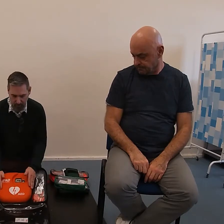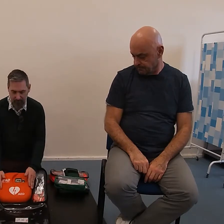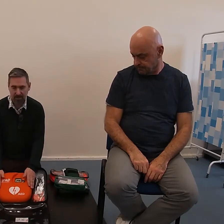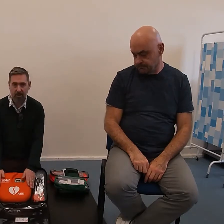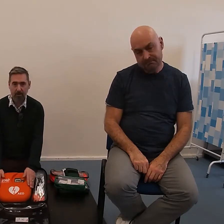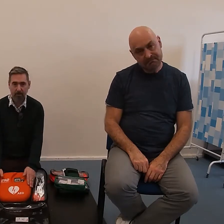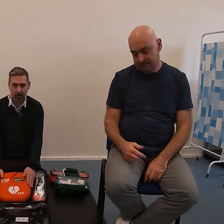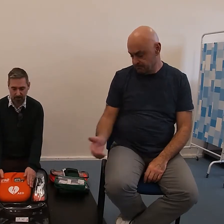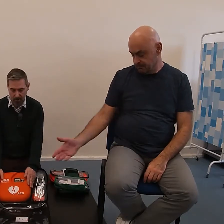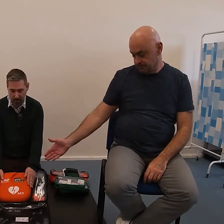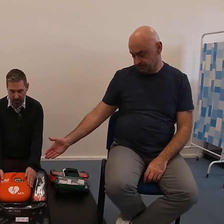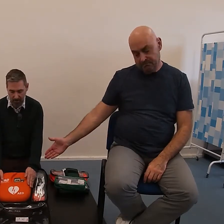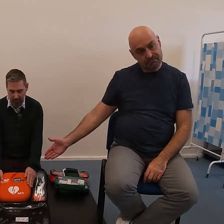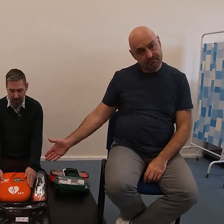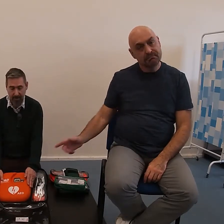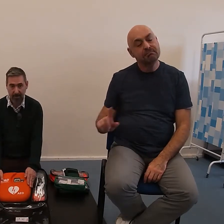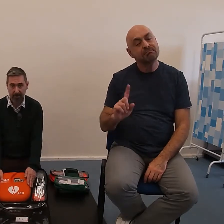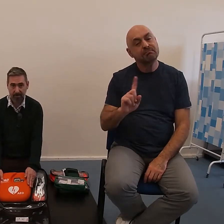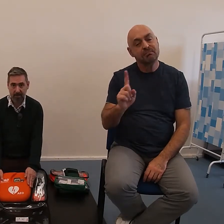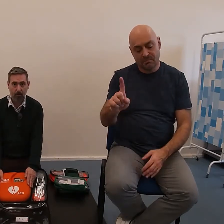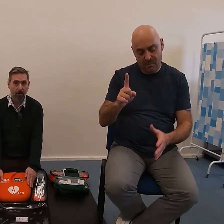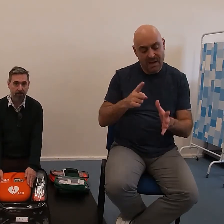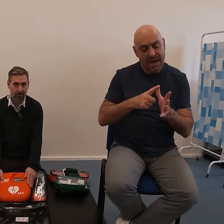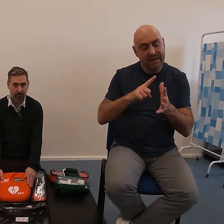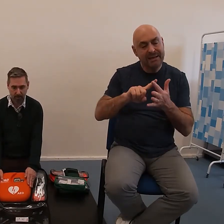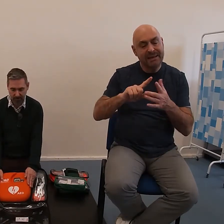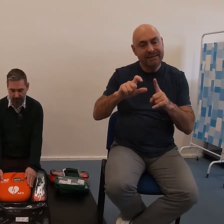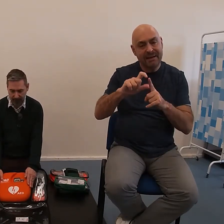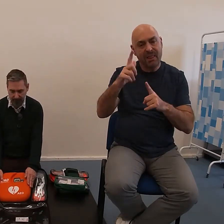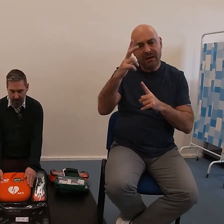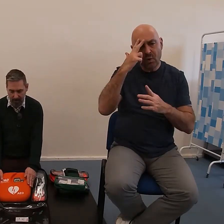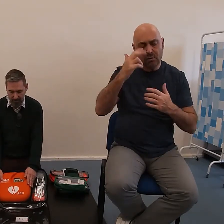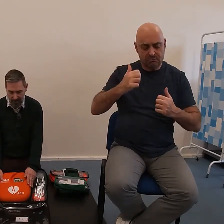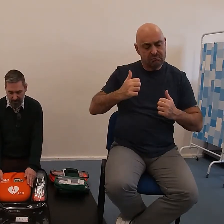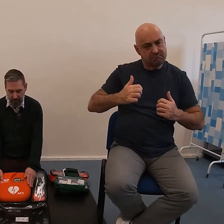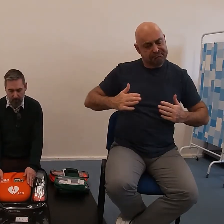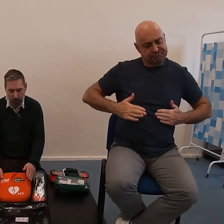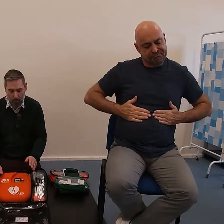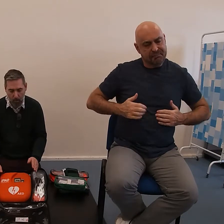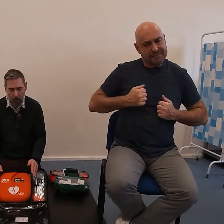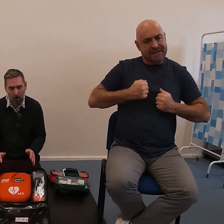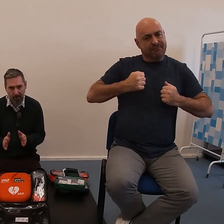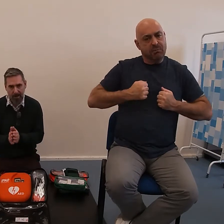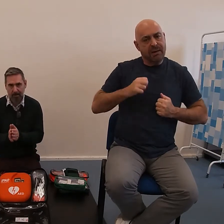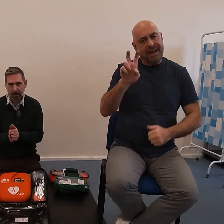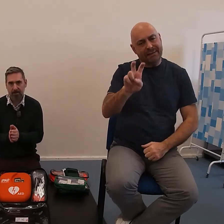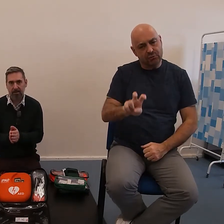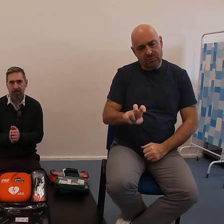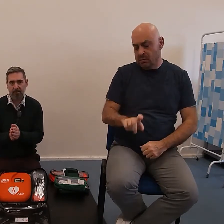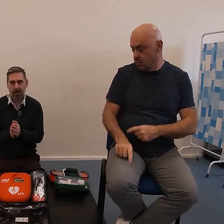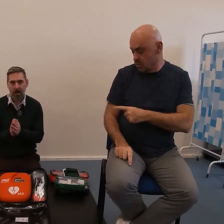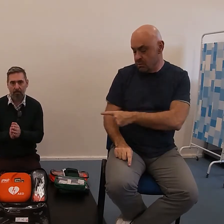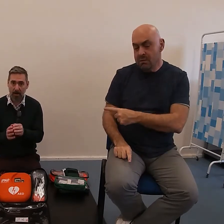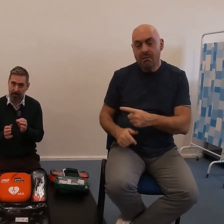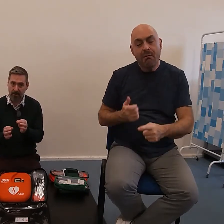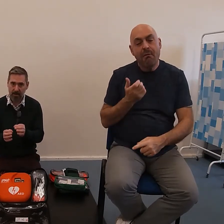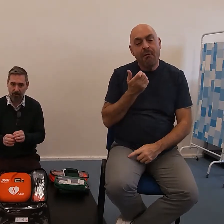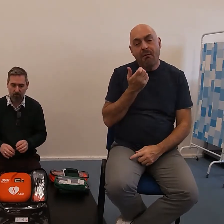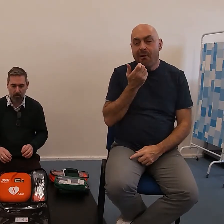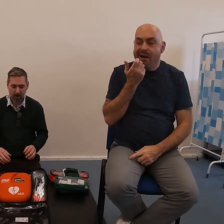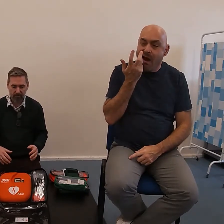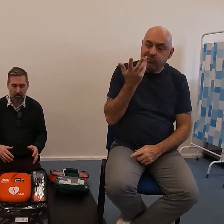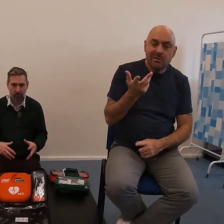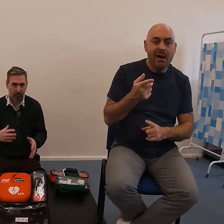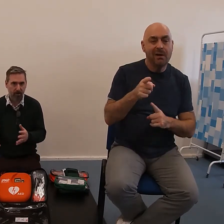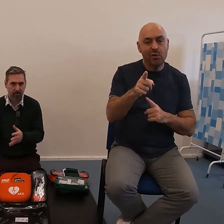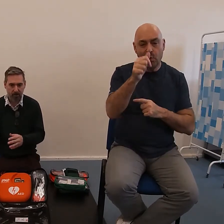First of all, obviously we've got our AED or our defibrillator. Now, on a daily basis, again, as